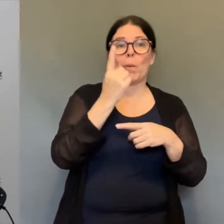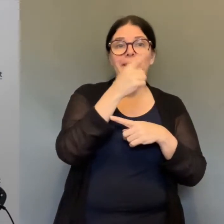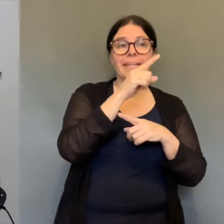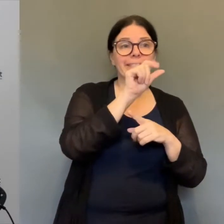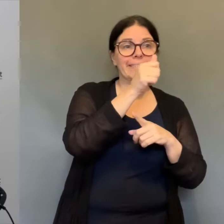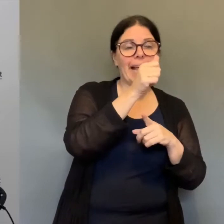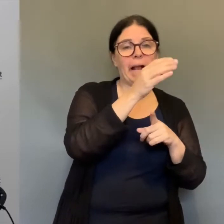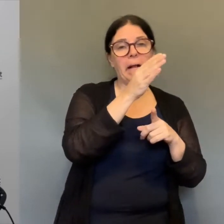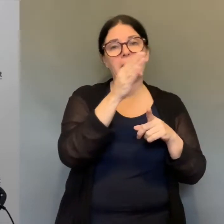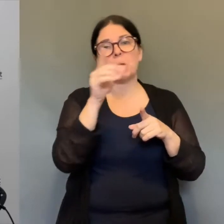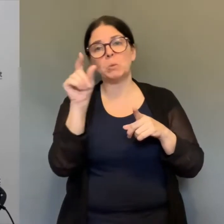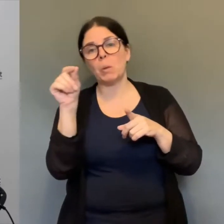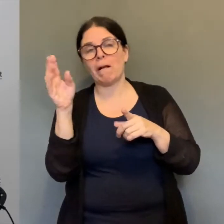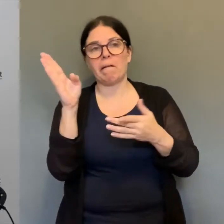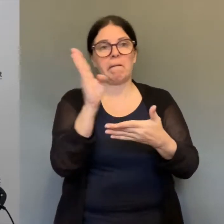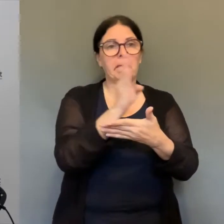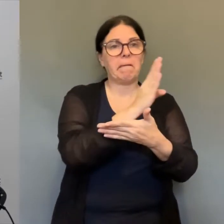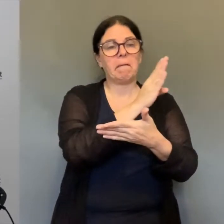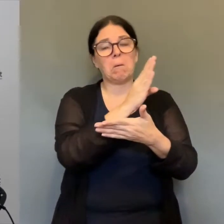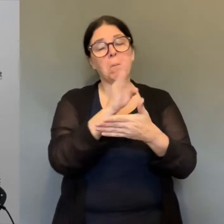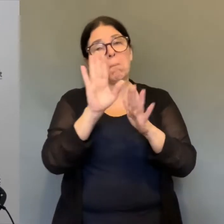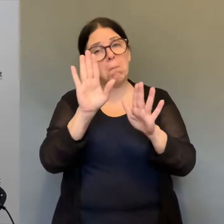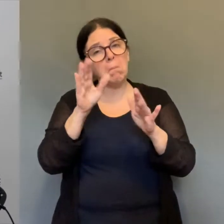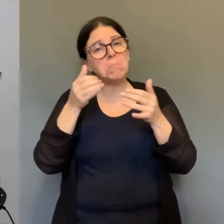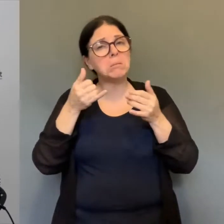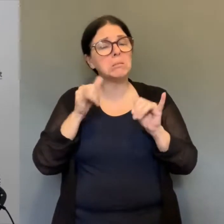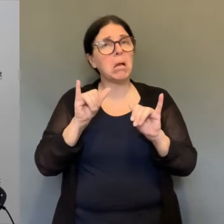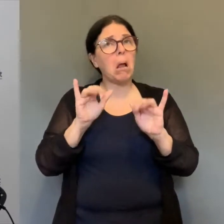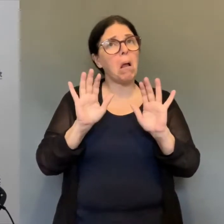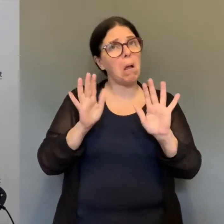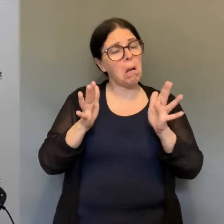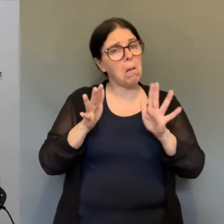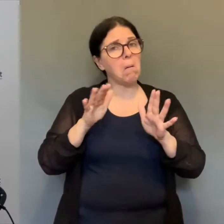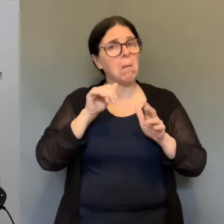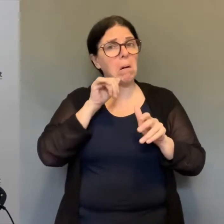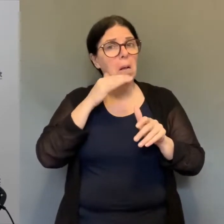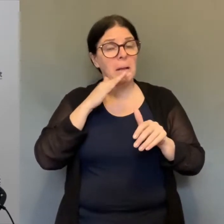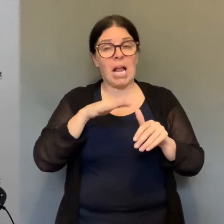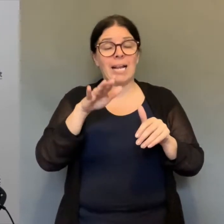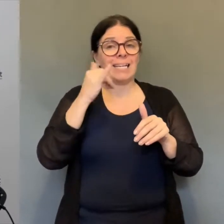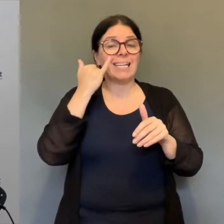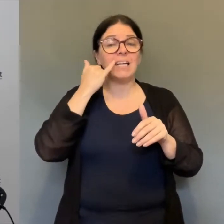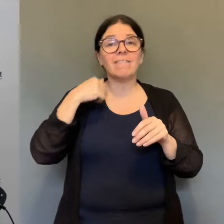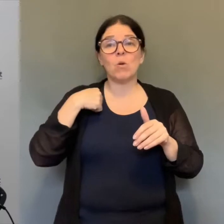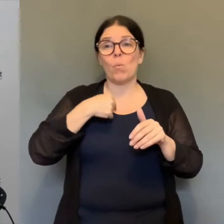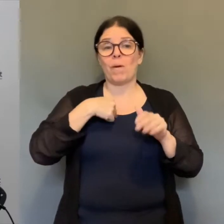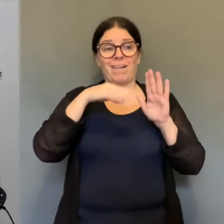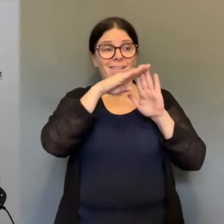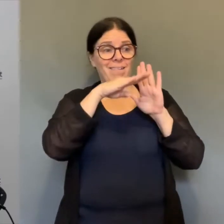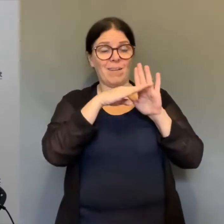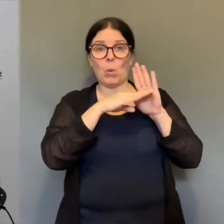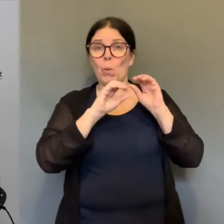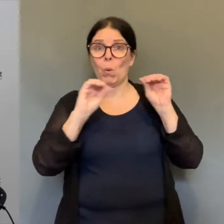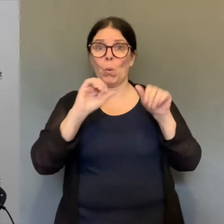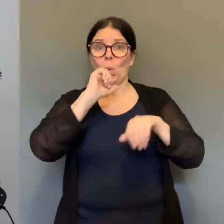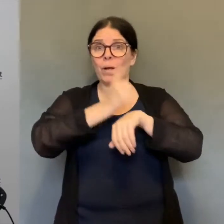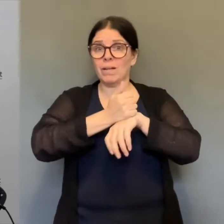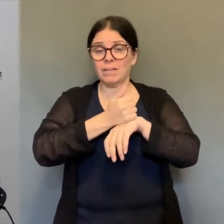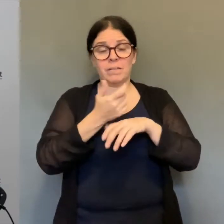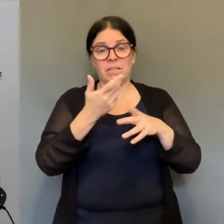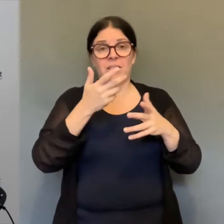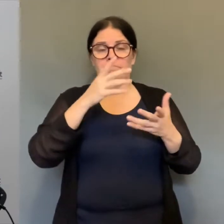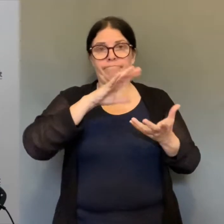And ideally, I would like to see no new case in the community. That's the goal. And the more we